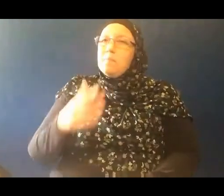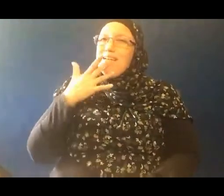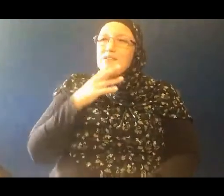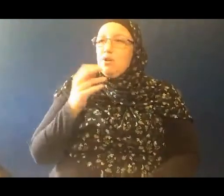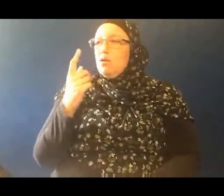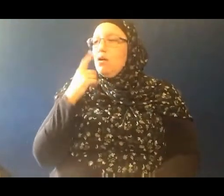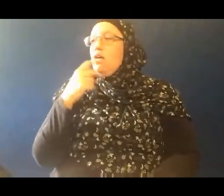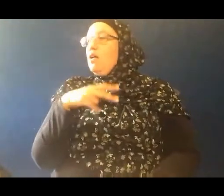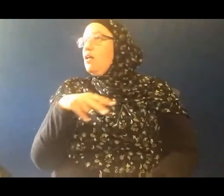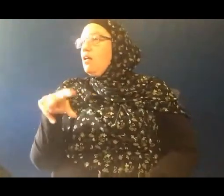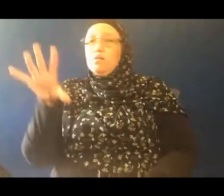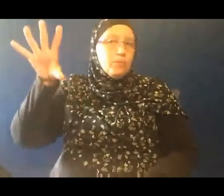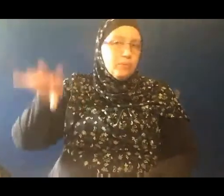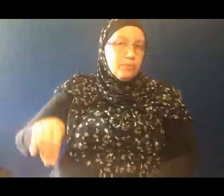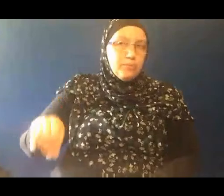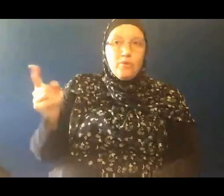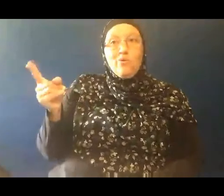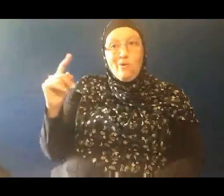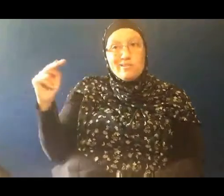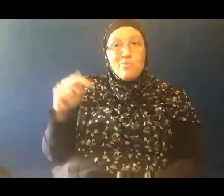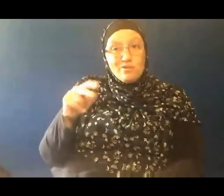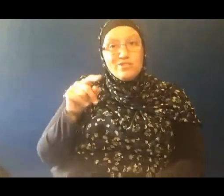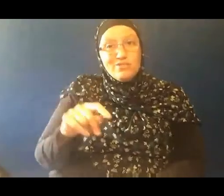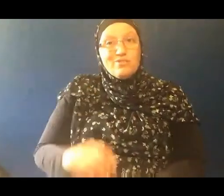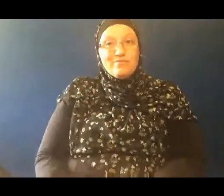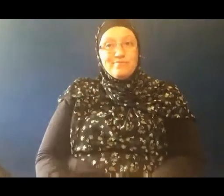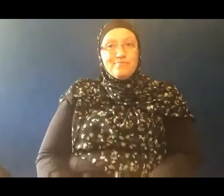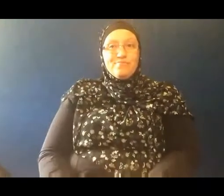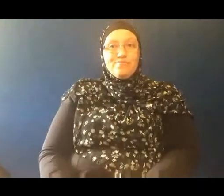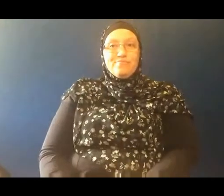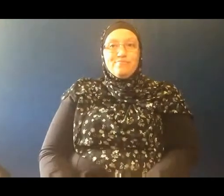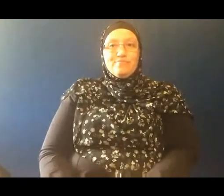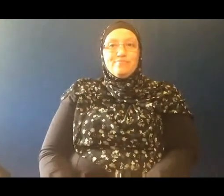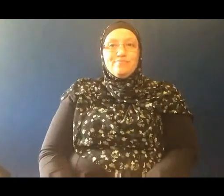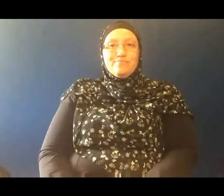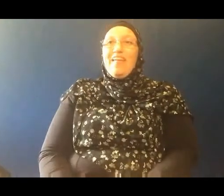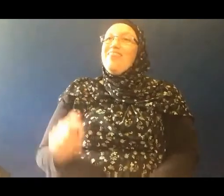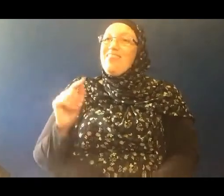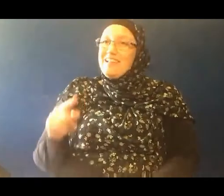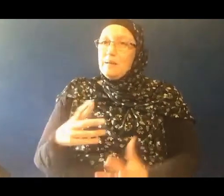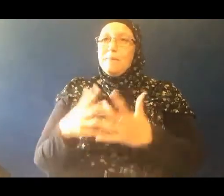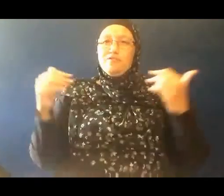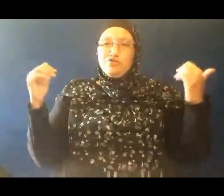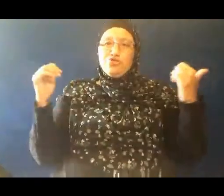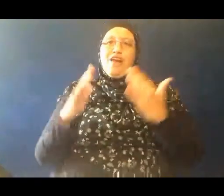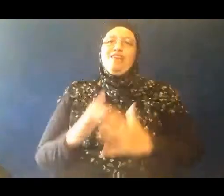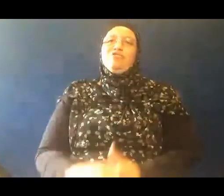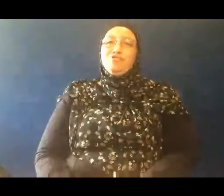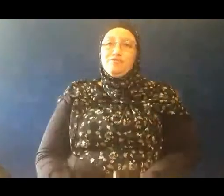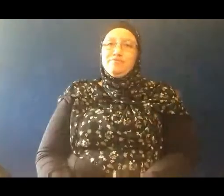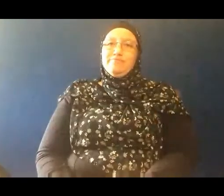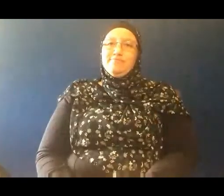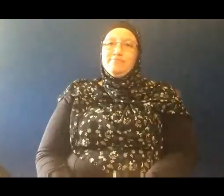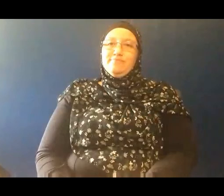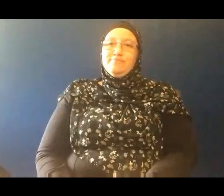Lower my gaze, change the page, okay? So this is a challenge. This patience when